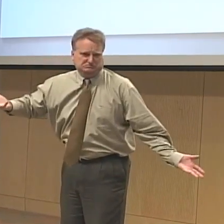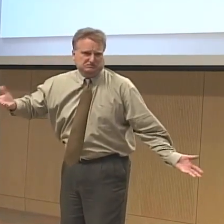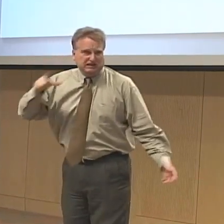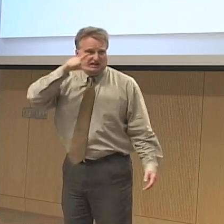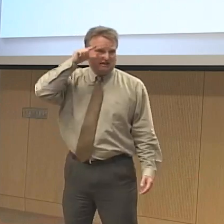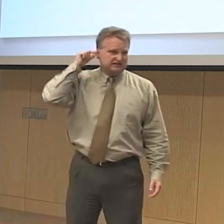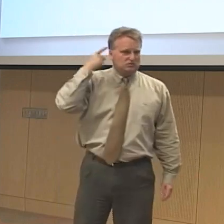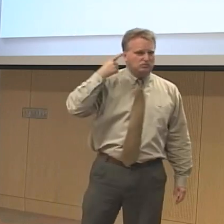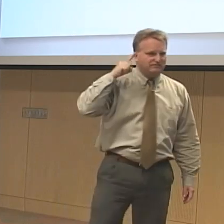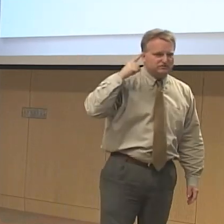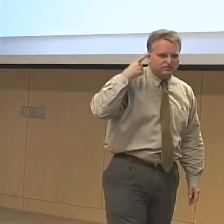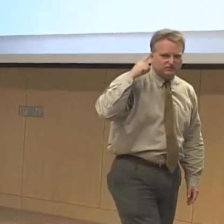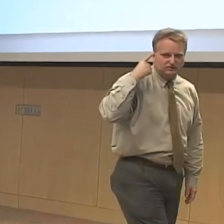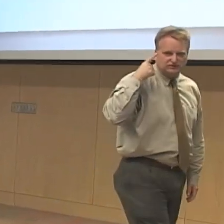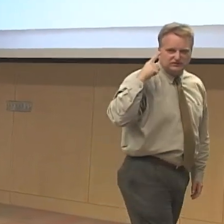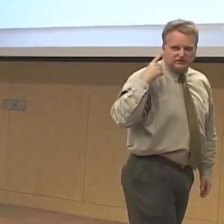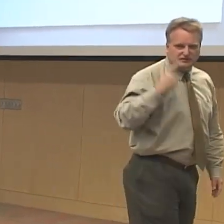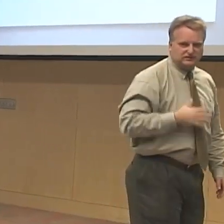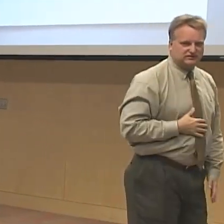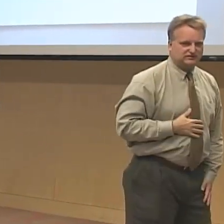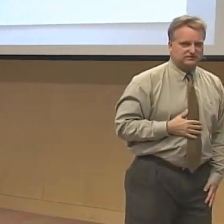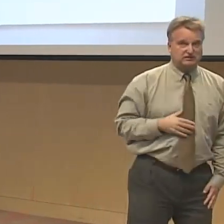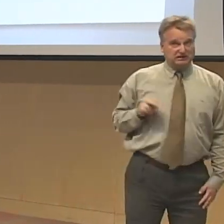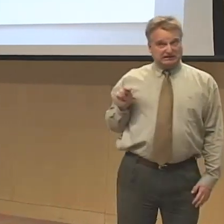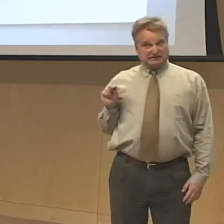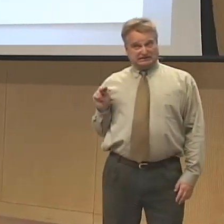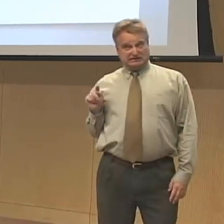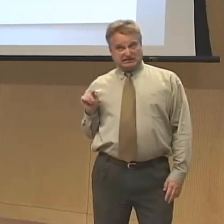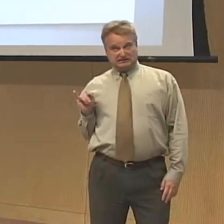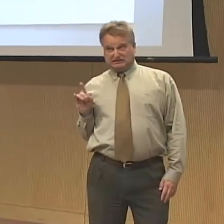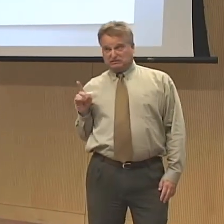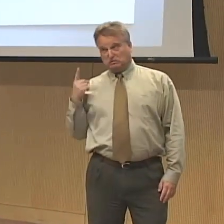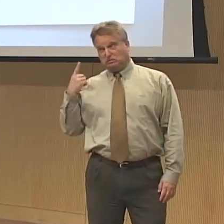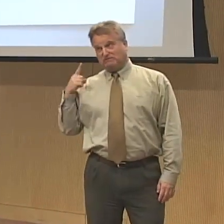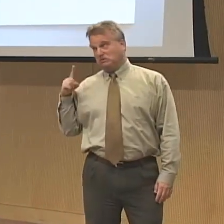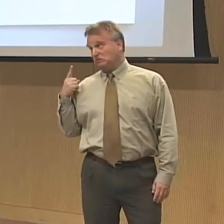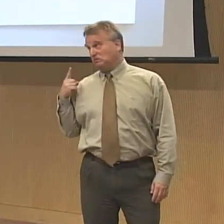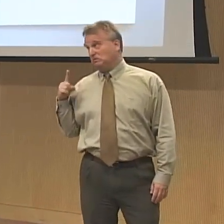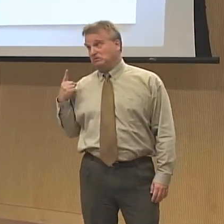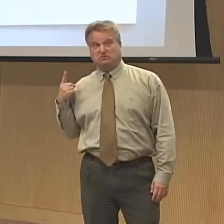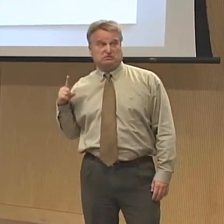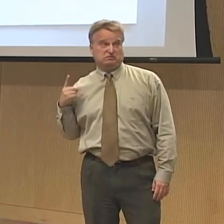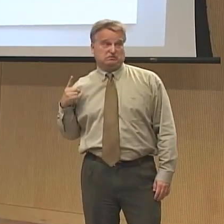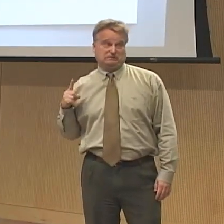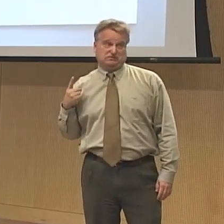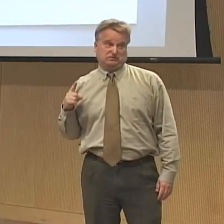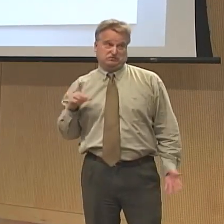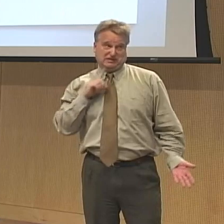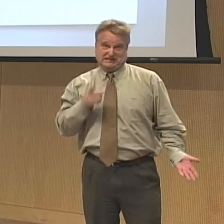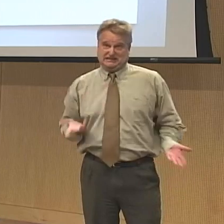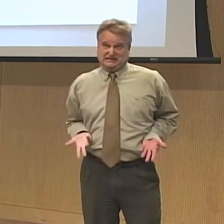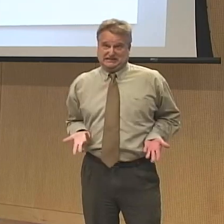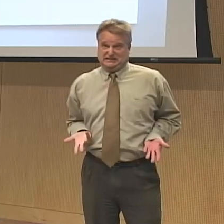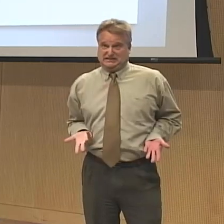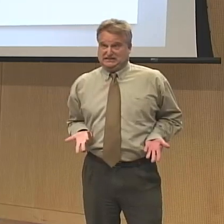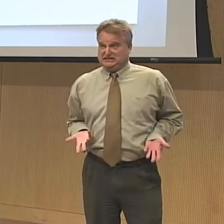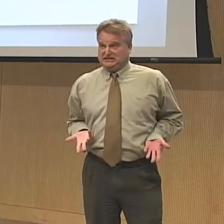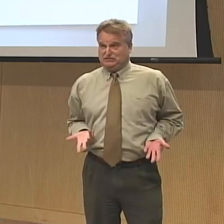What do we need Gallaudet for? What do we need NTID for? Really? Tell